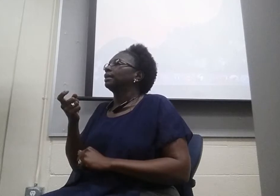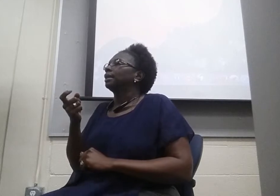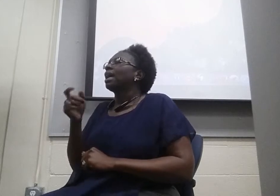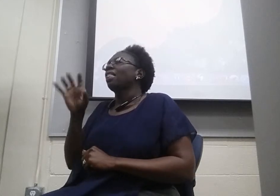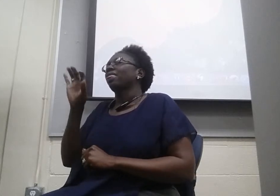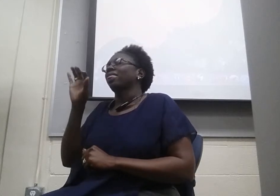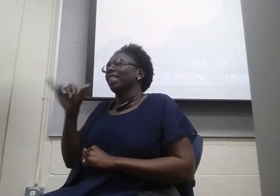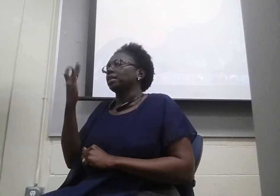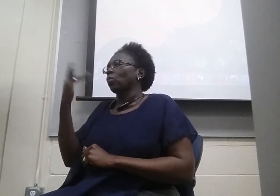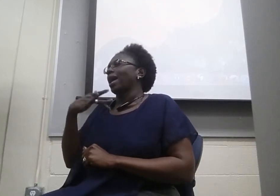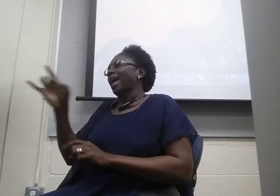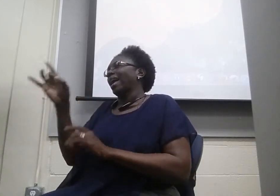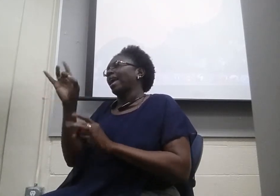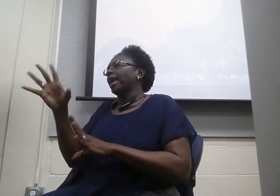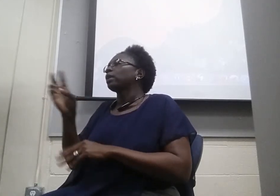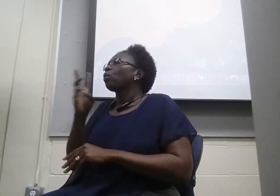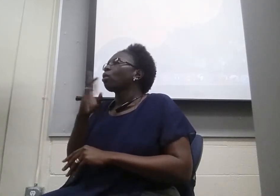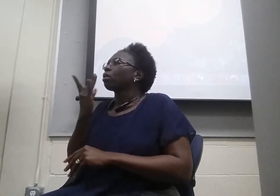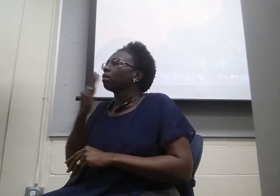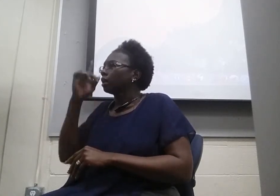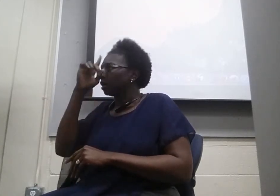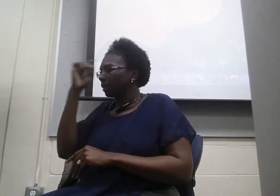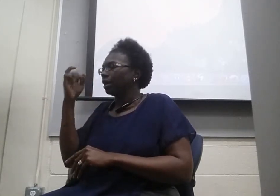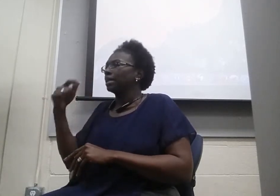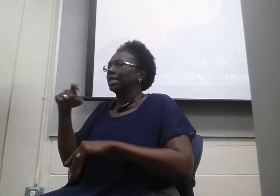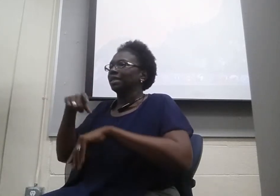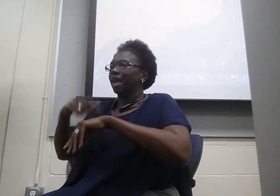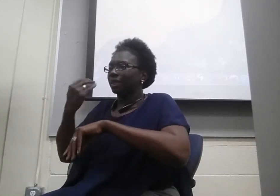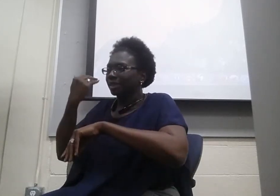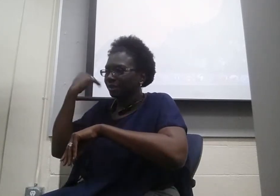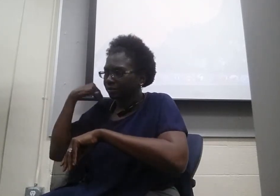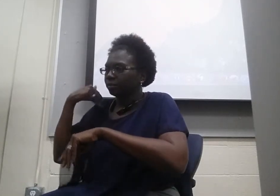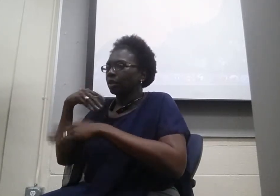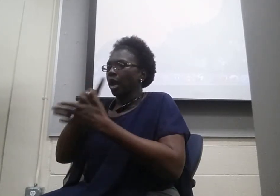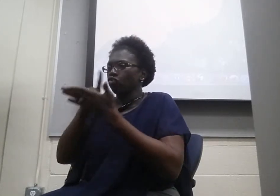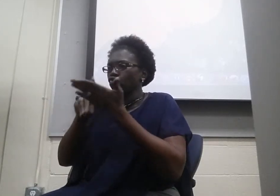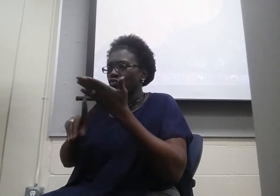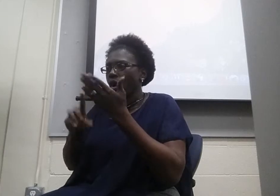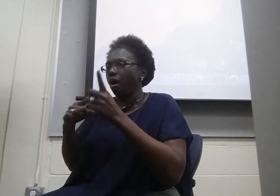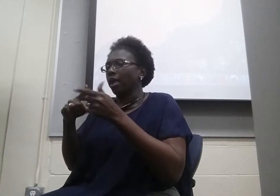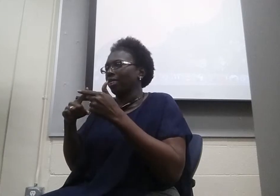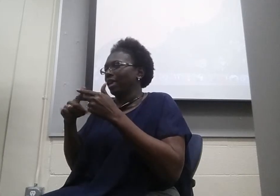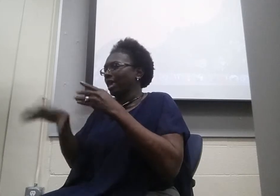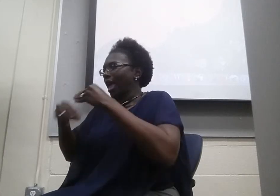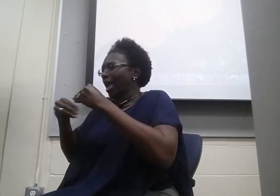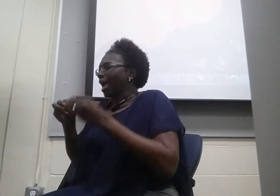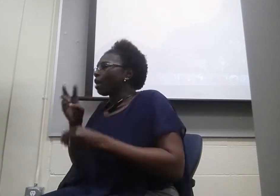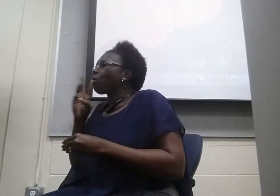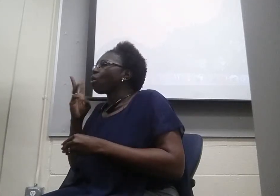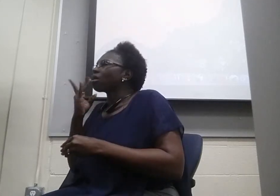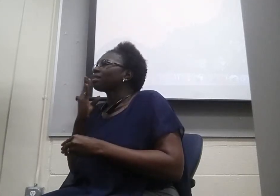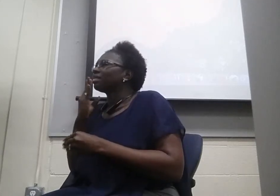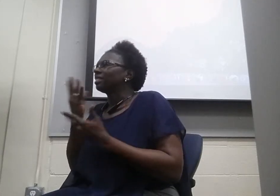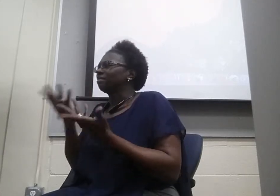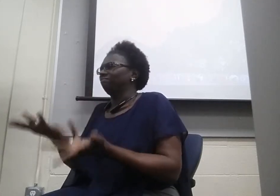the time doing the drawing I like, and then I put watercolor on it, and it doesn't work out, not only is the watercolor done, the sketch is